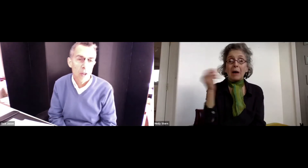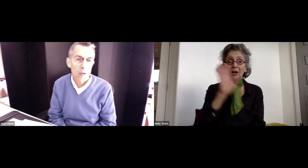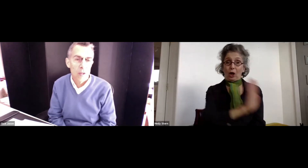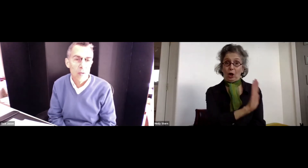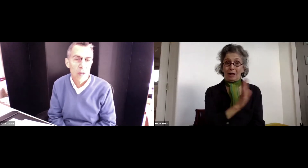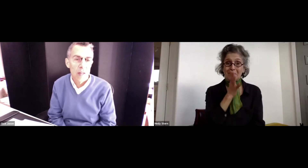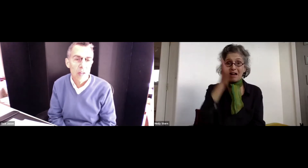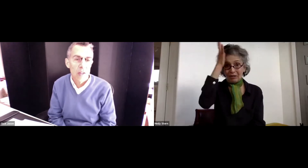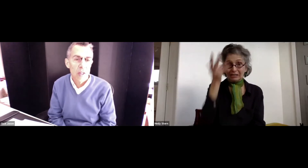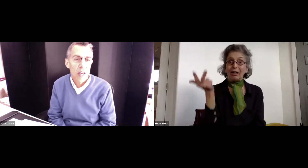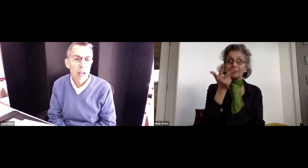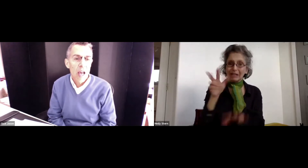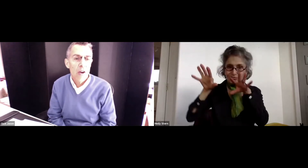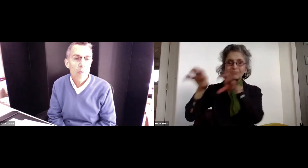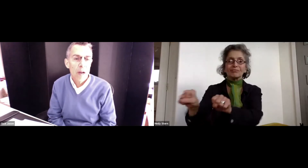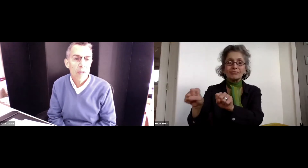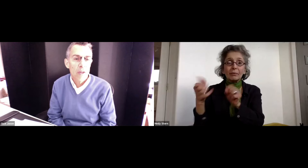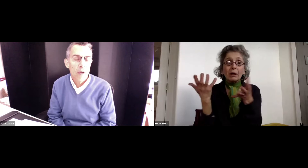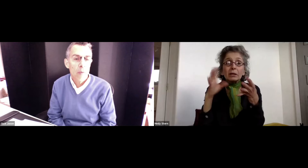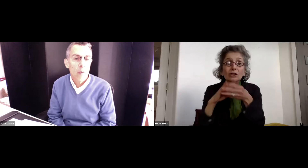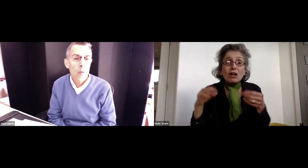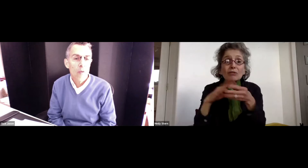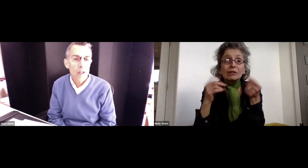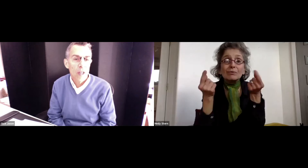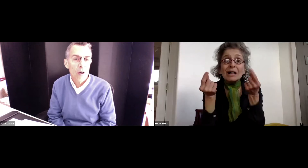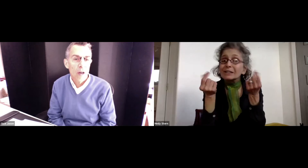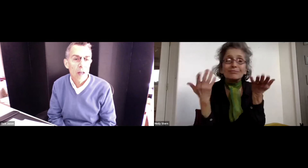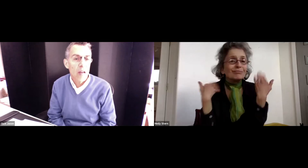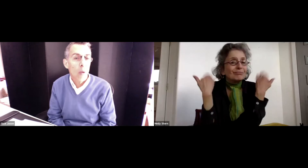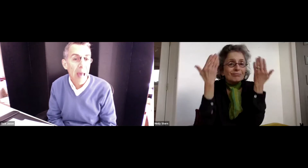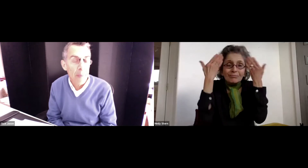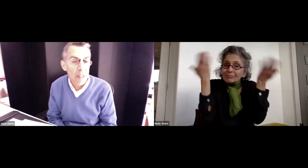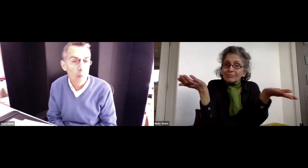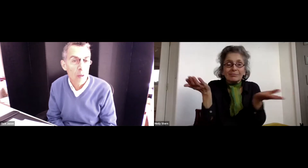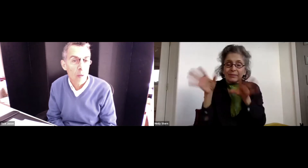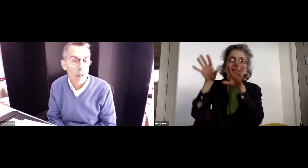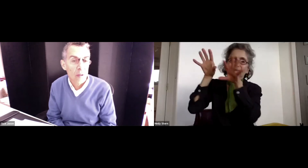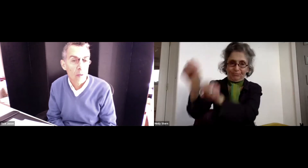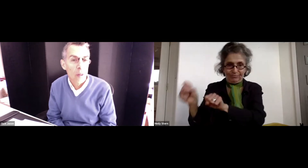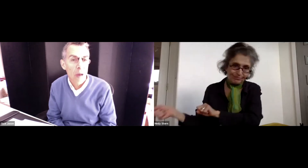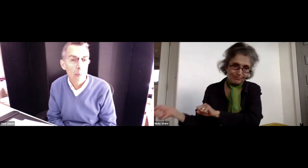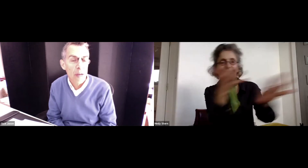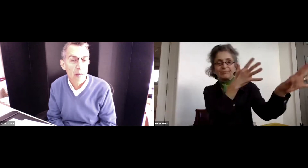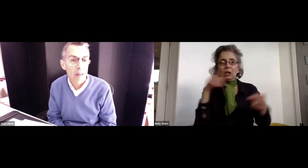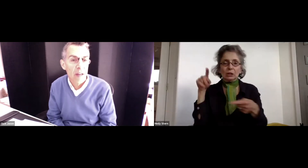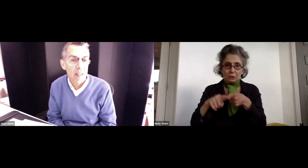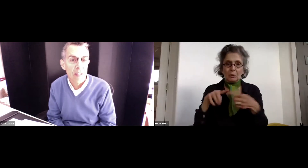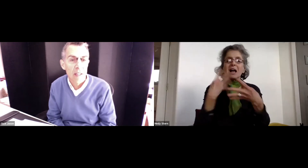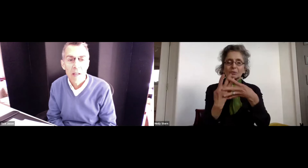the United States. And her parents, the three of them, were eventually all caught. Now, what happened to them when they were apprehended by the Nazis, we don't